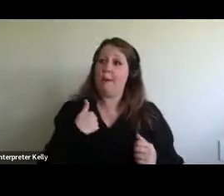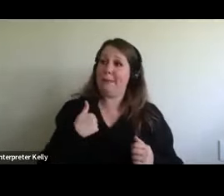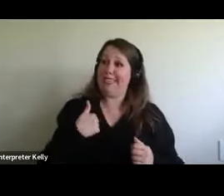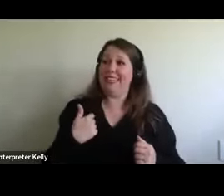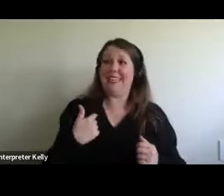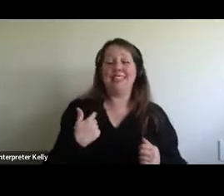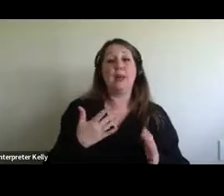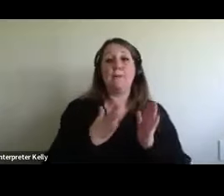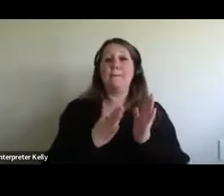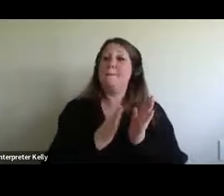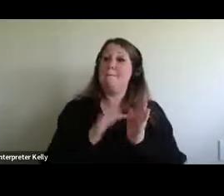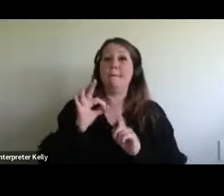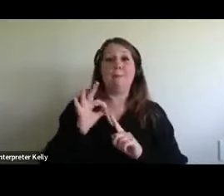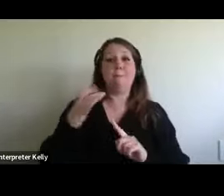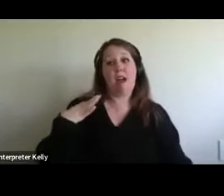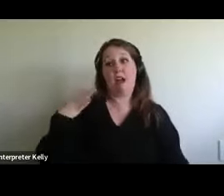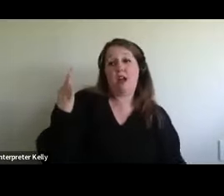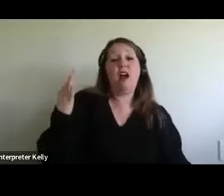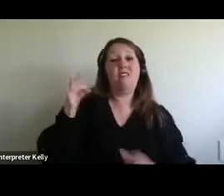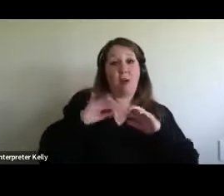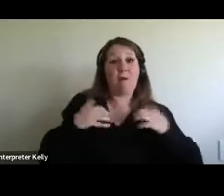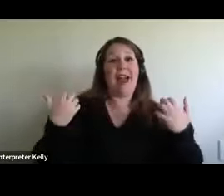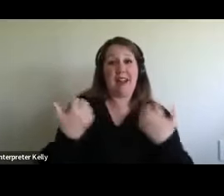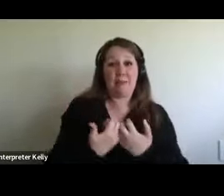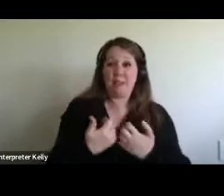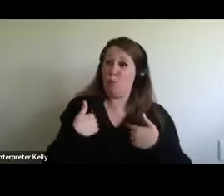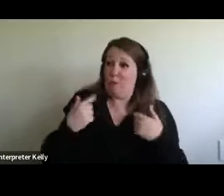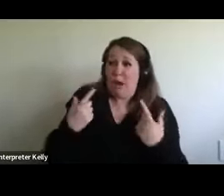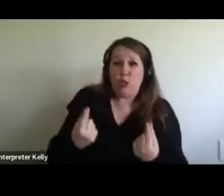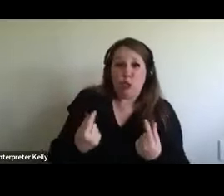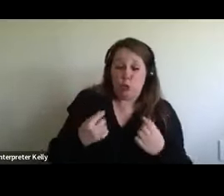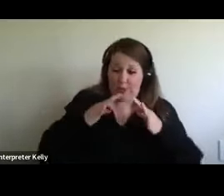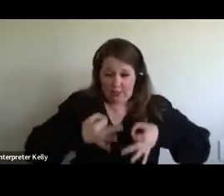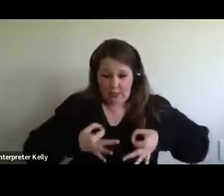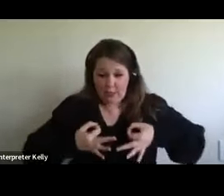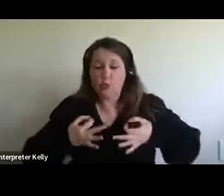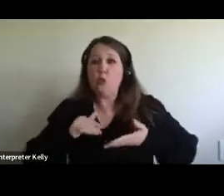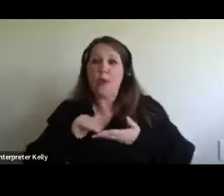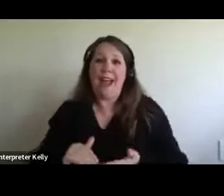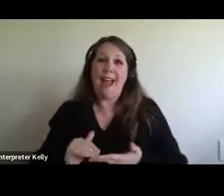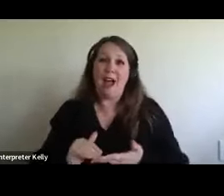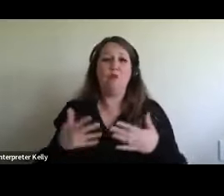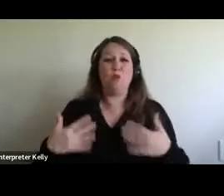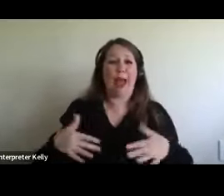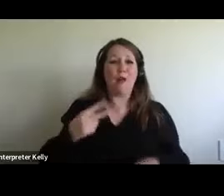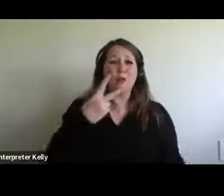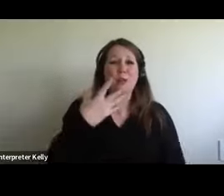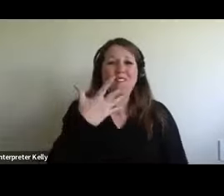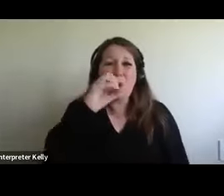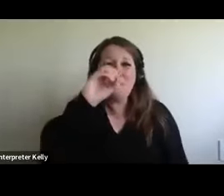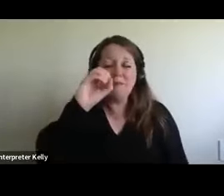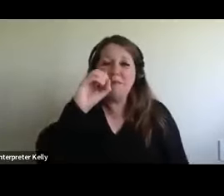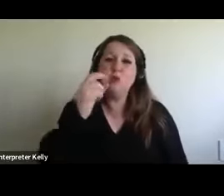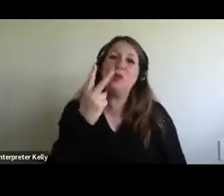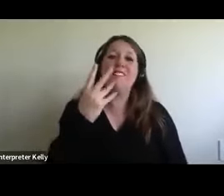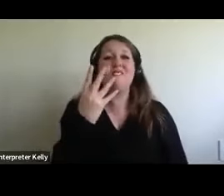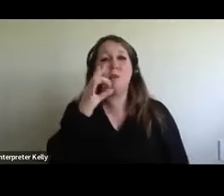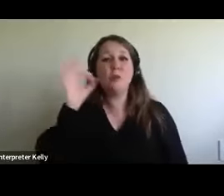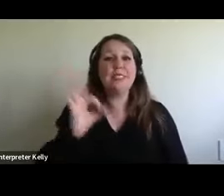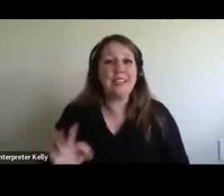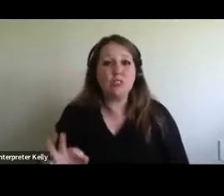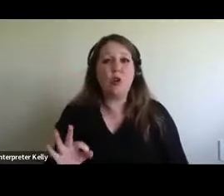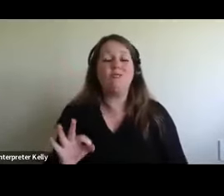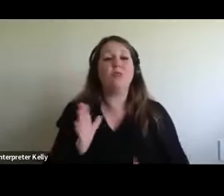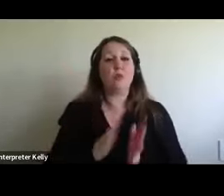address this massive issue that is relevant to 24% of the population directly, but indirectly,